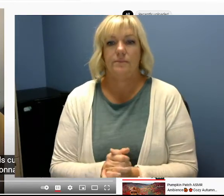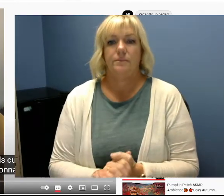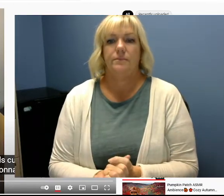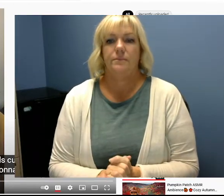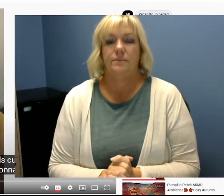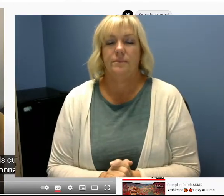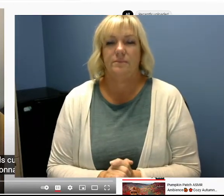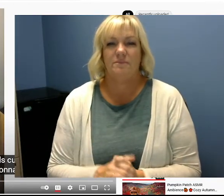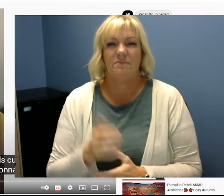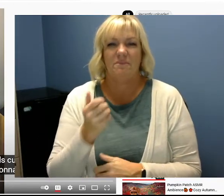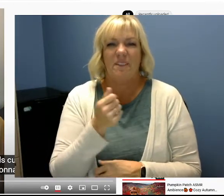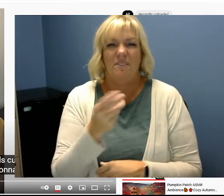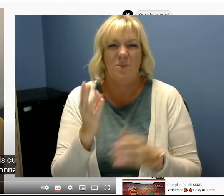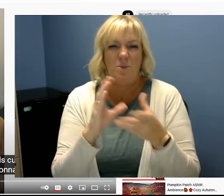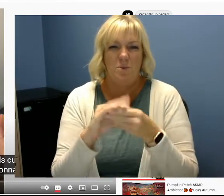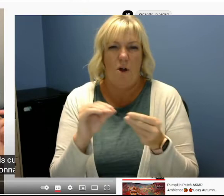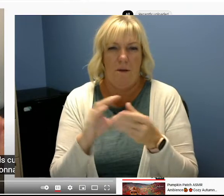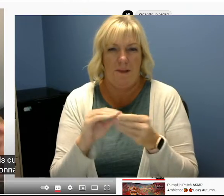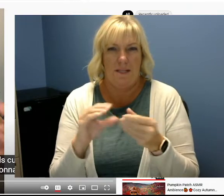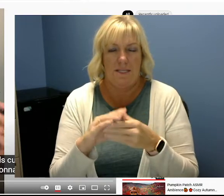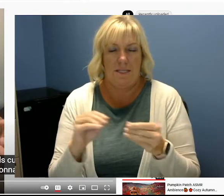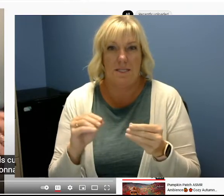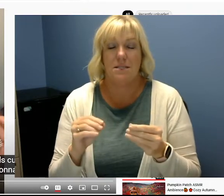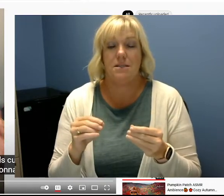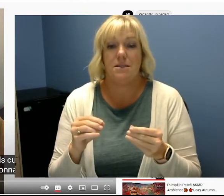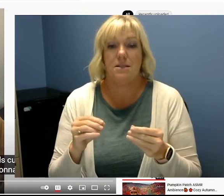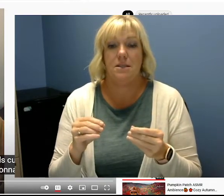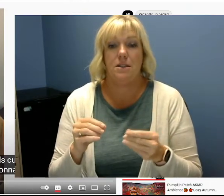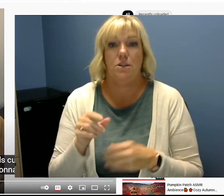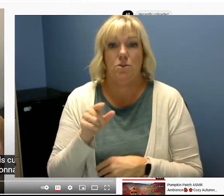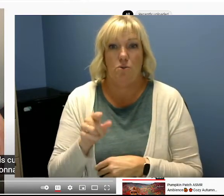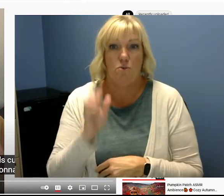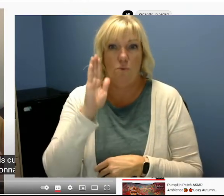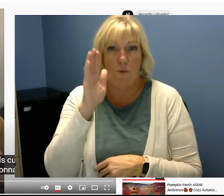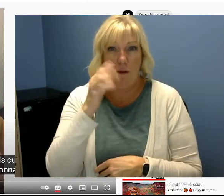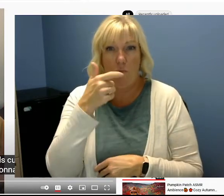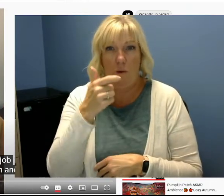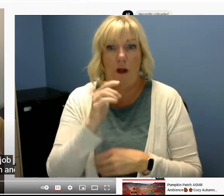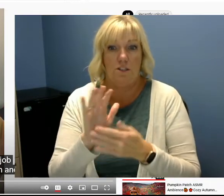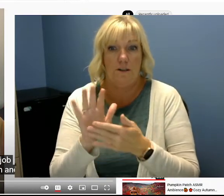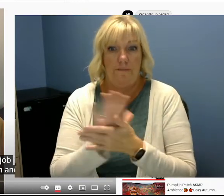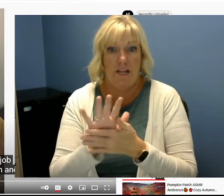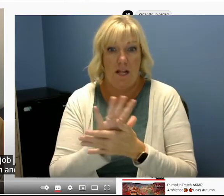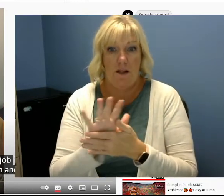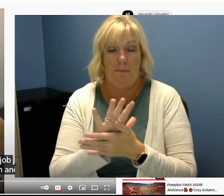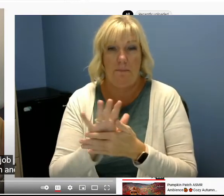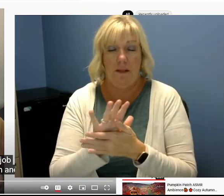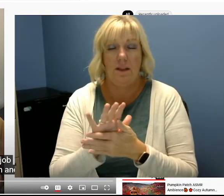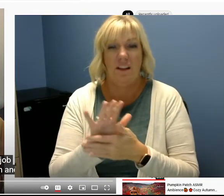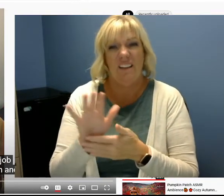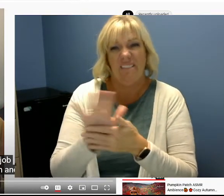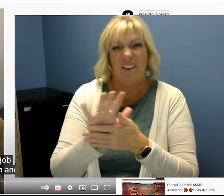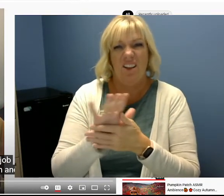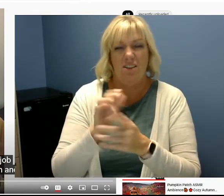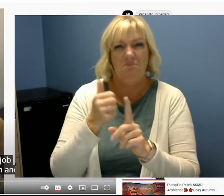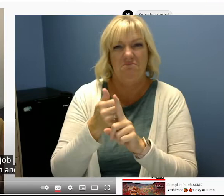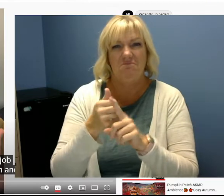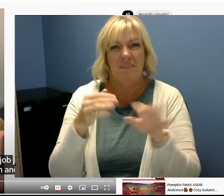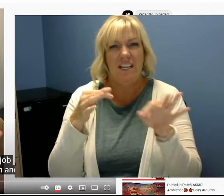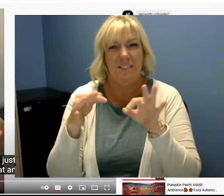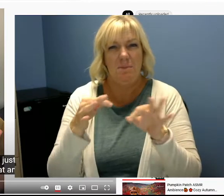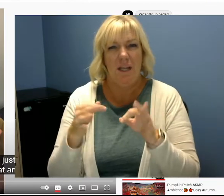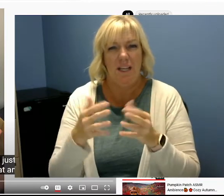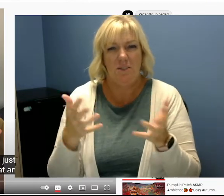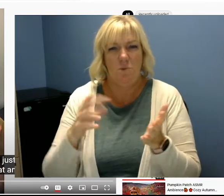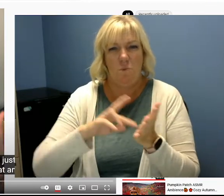Okay, just a couple of quick words because film, the film and clip I'm going to show you, does a pretty good job explaining virtual